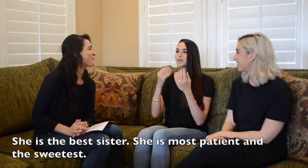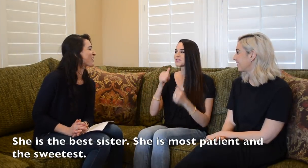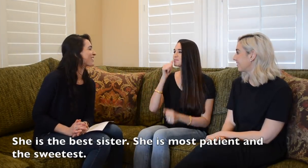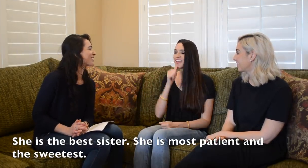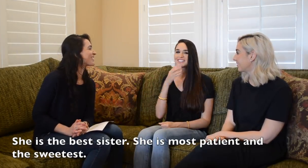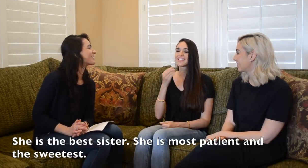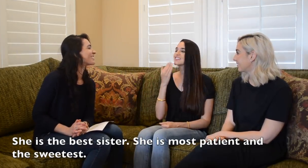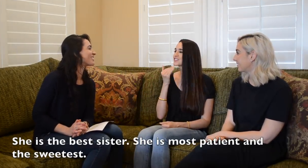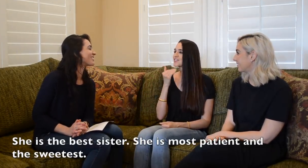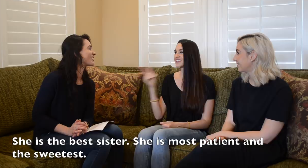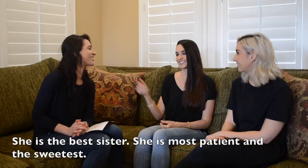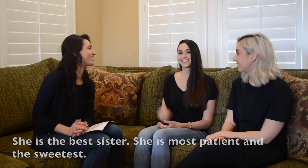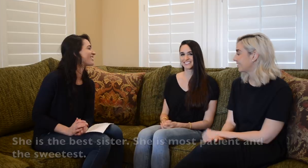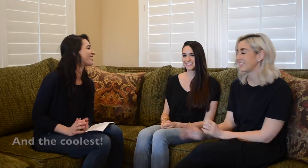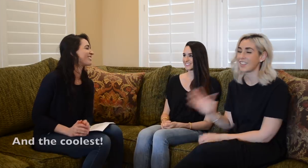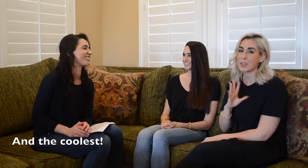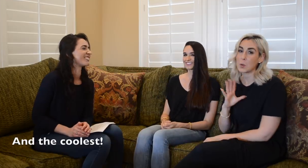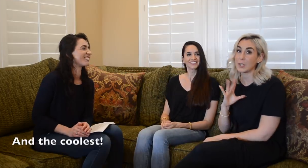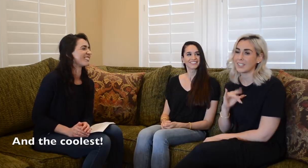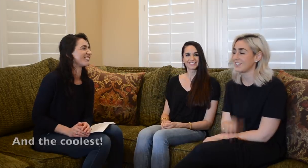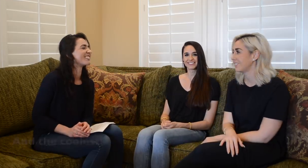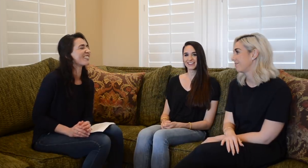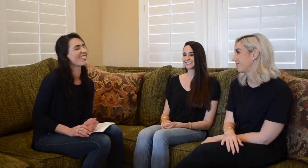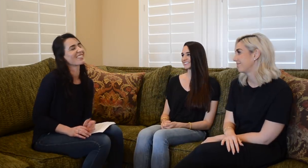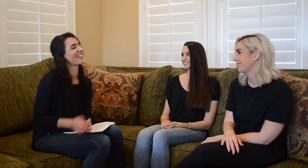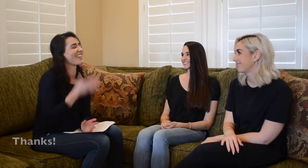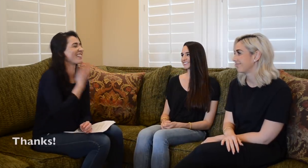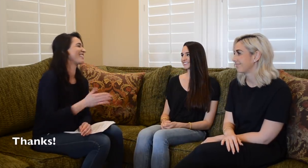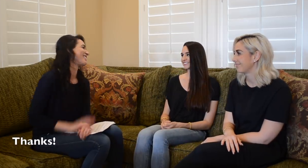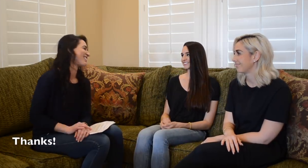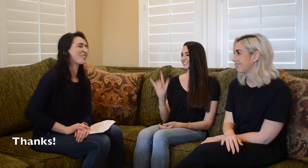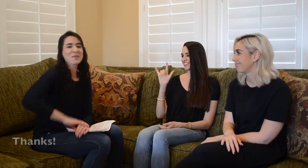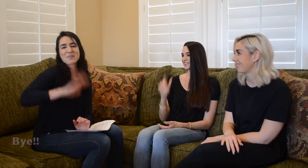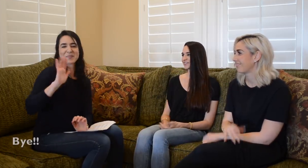most patient and sweetest. And the coolest. Yeah. Love you.